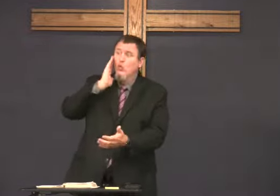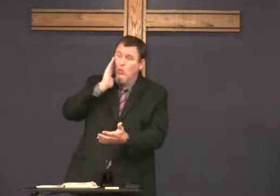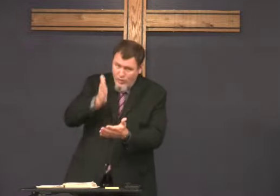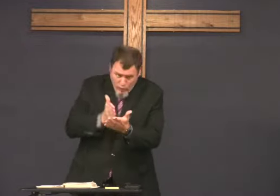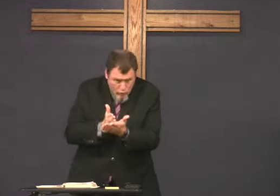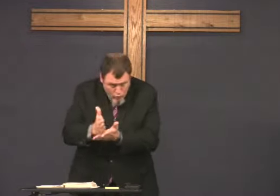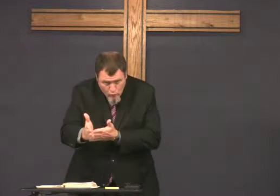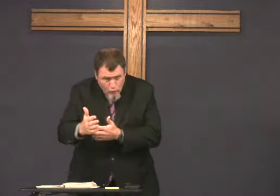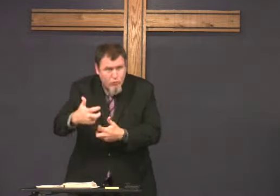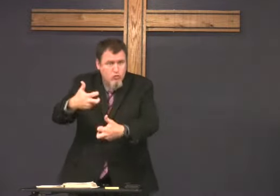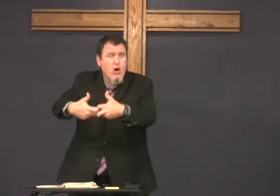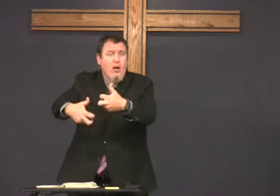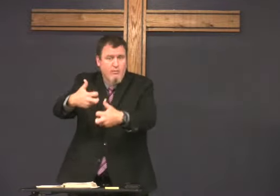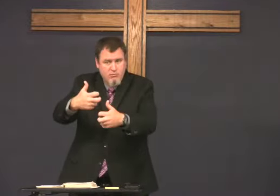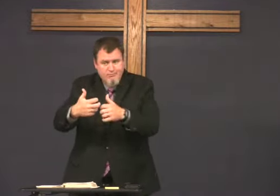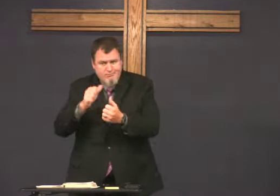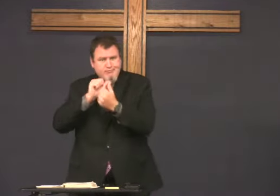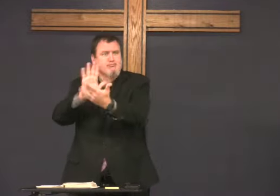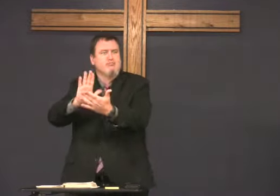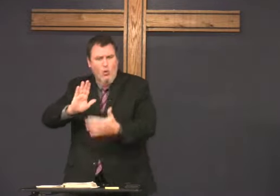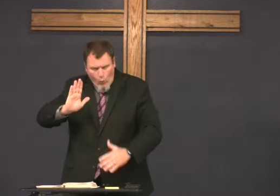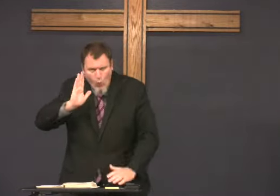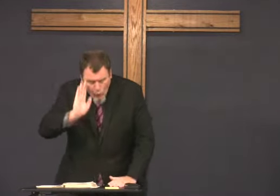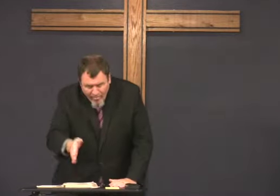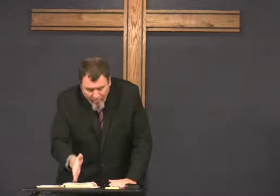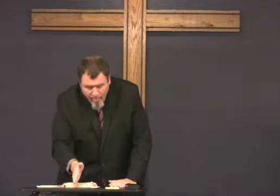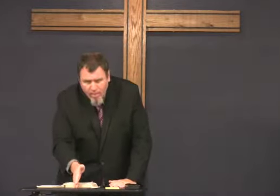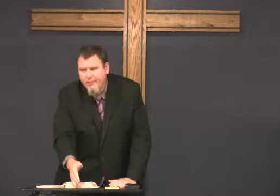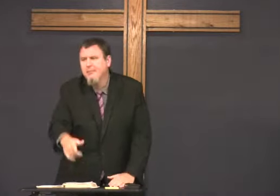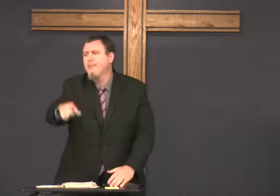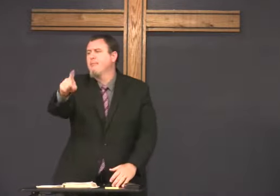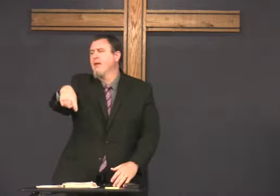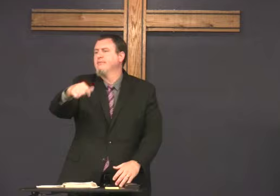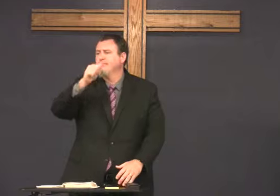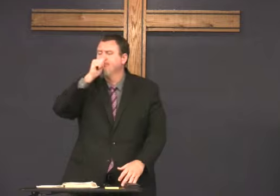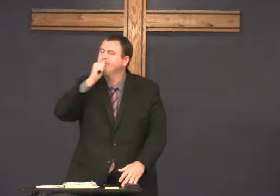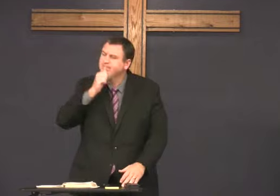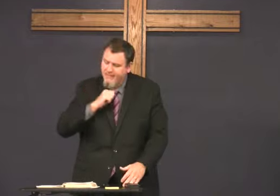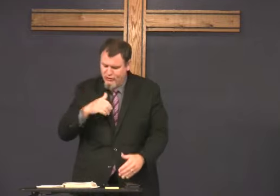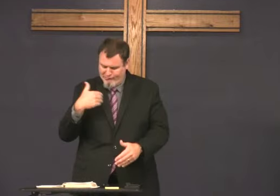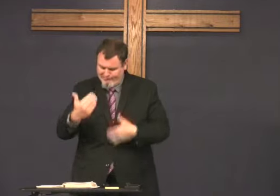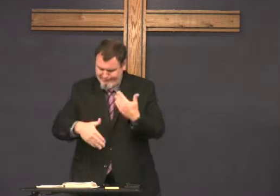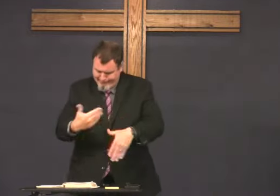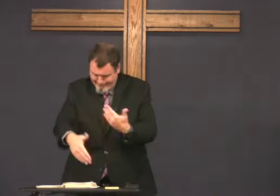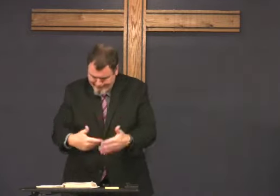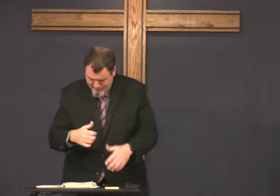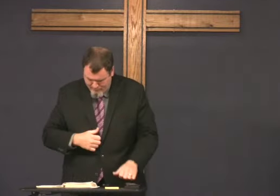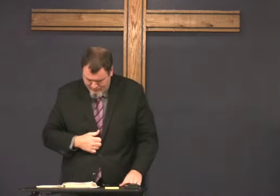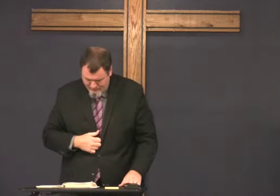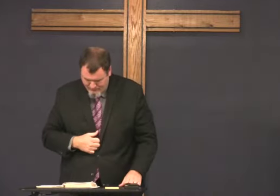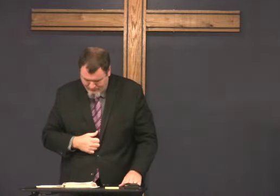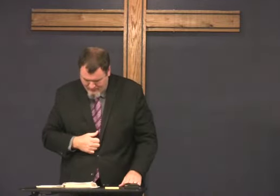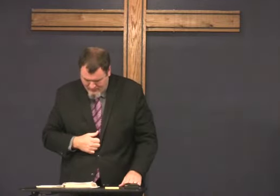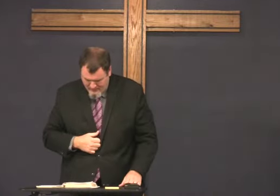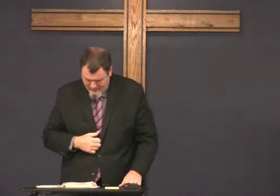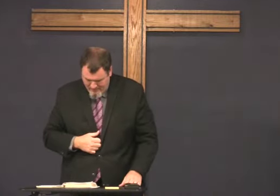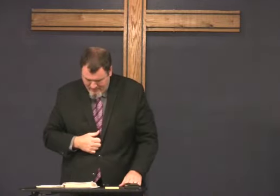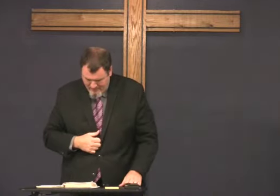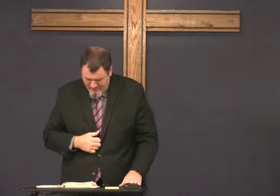And you will go through struggles and problems and you face, and you will. You must be patient.